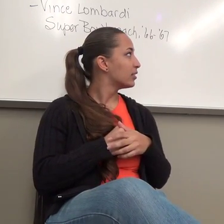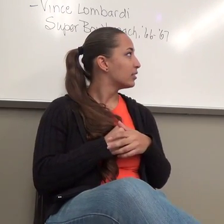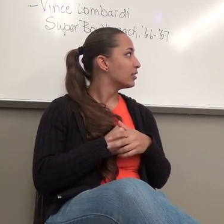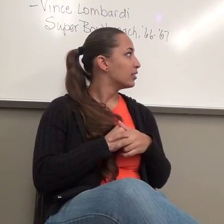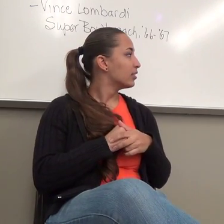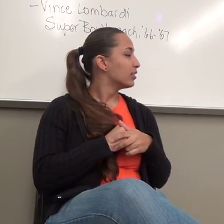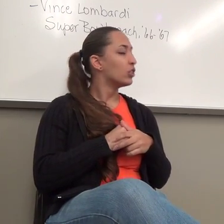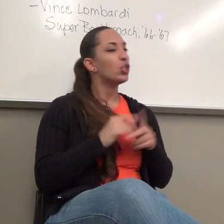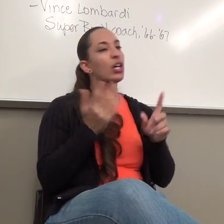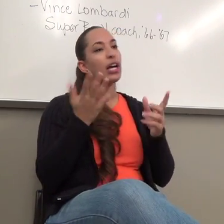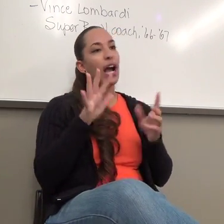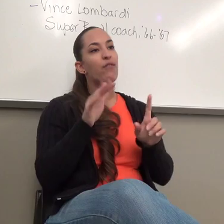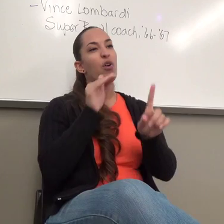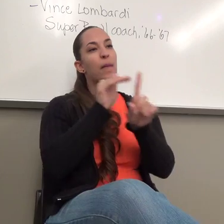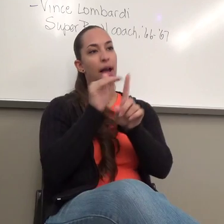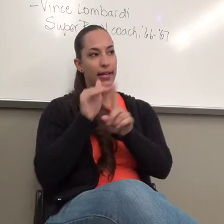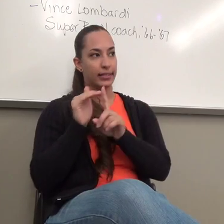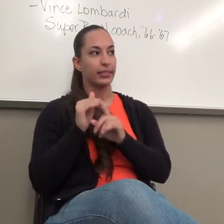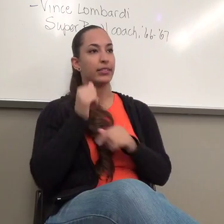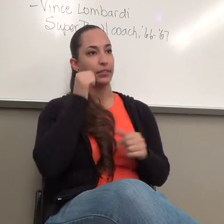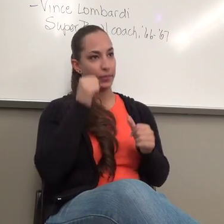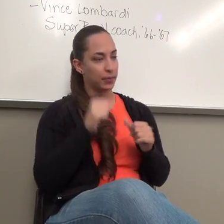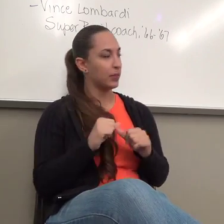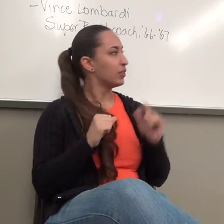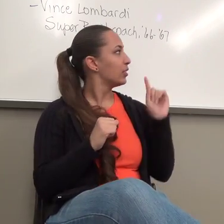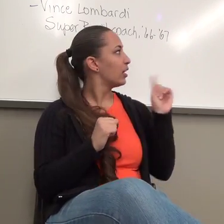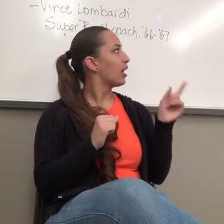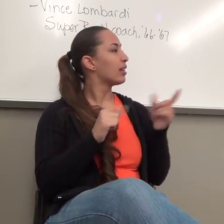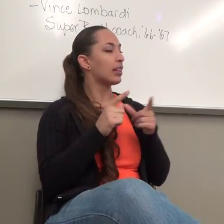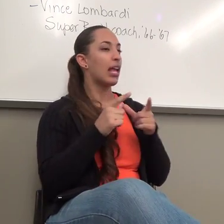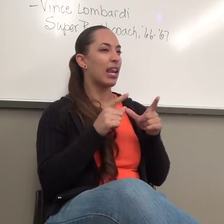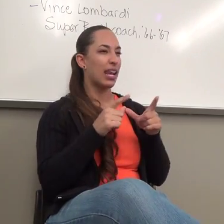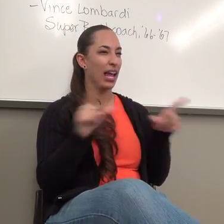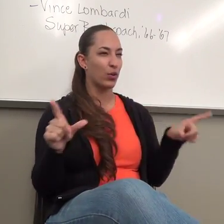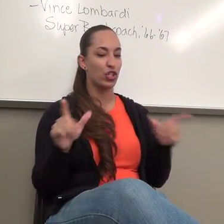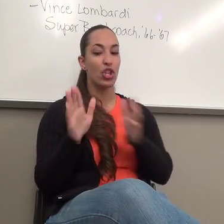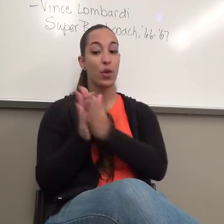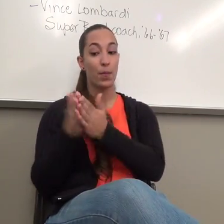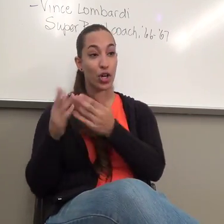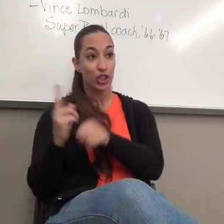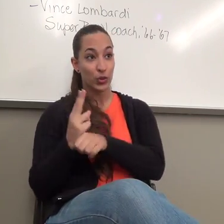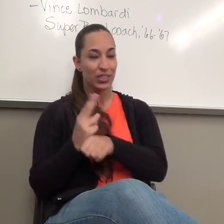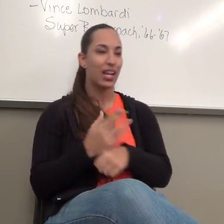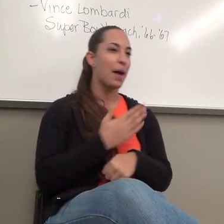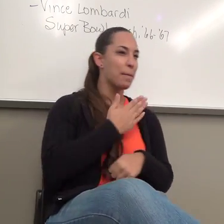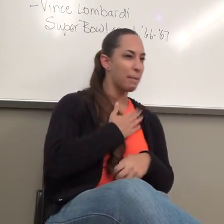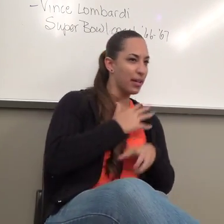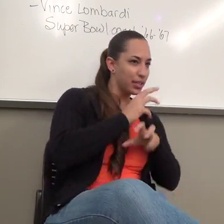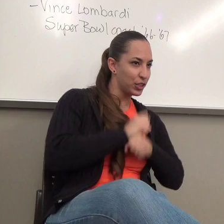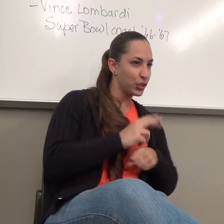language that the book uses and that I use. So in the descriptive